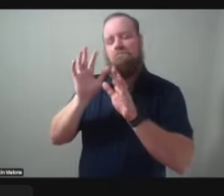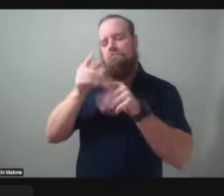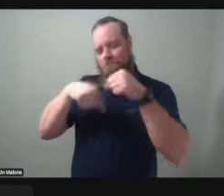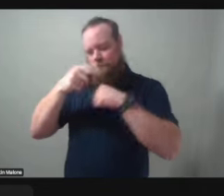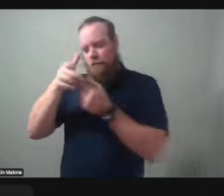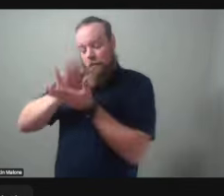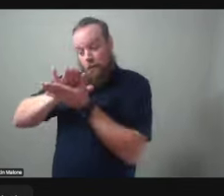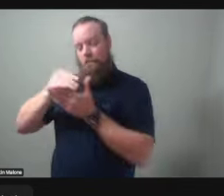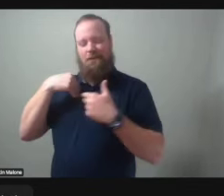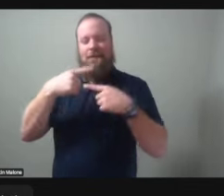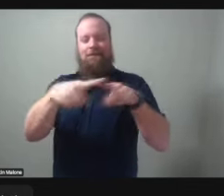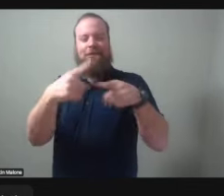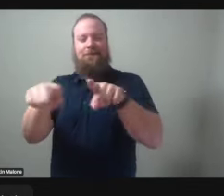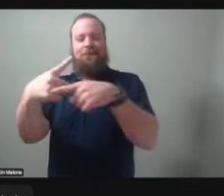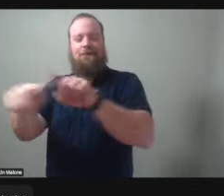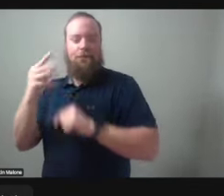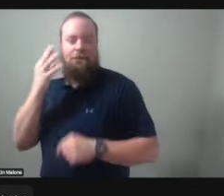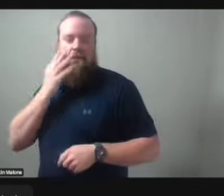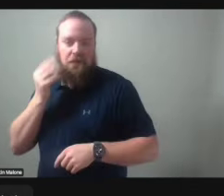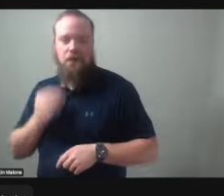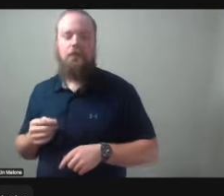Next, I'd like to talk about schools.